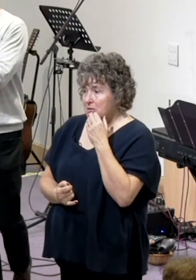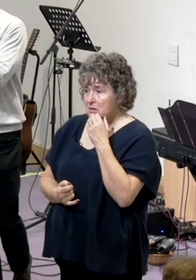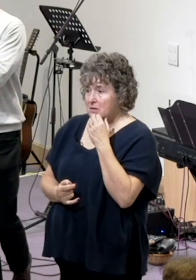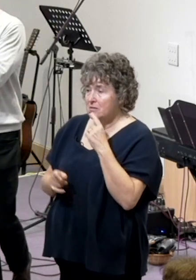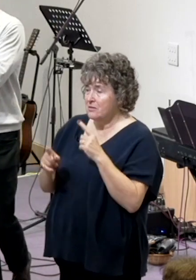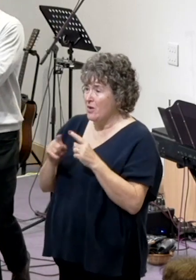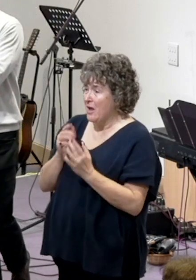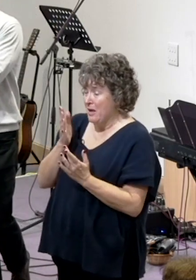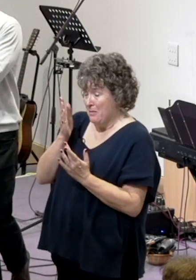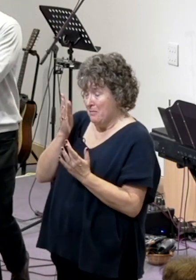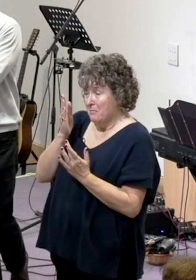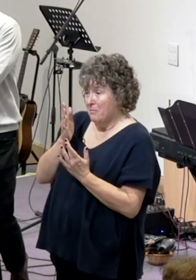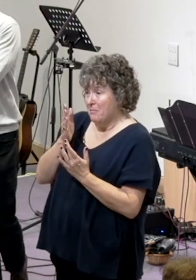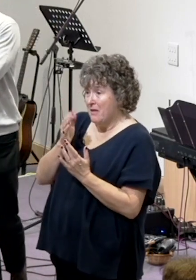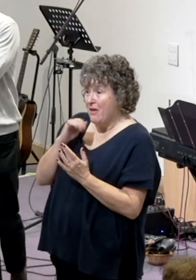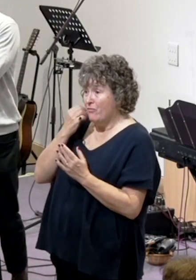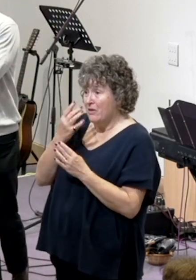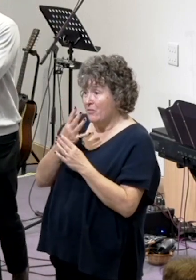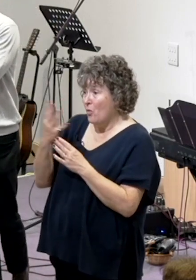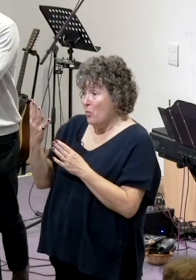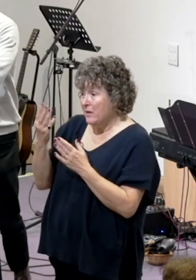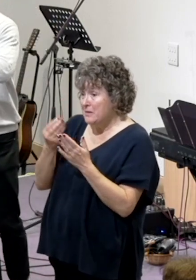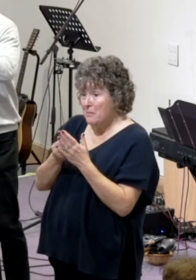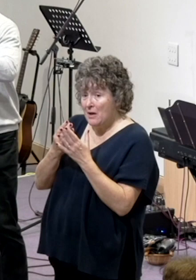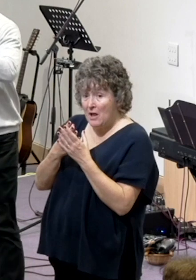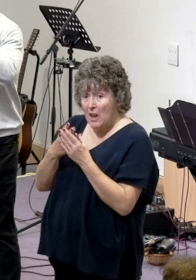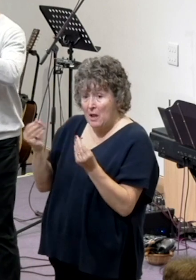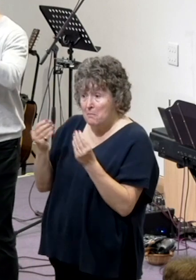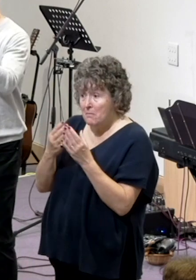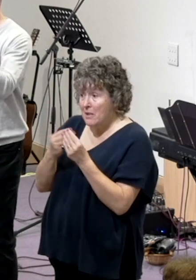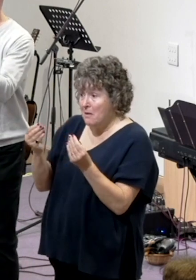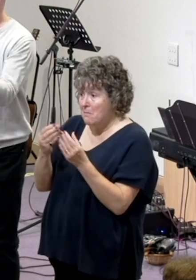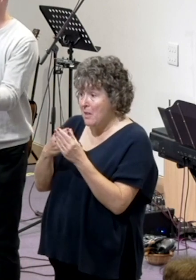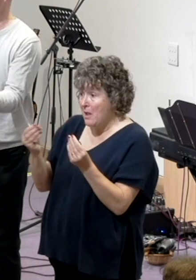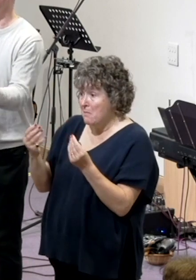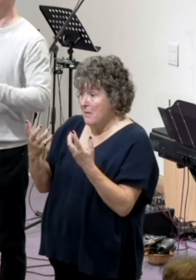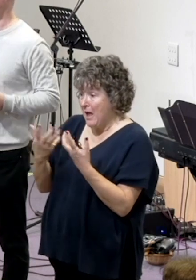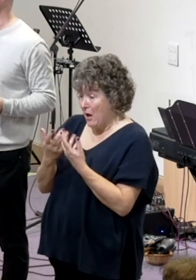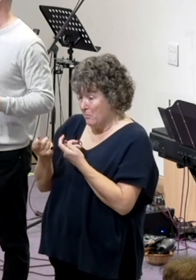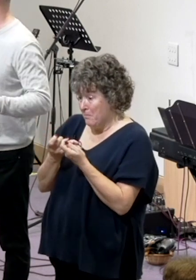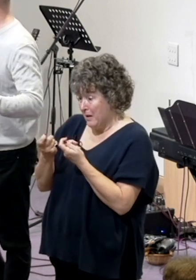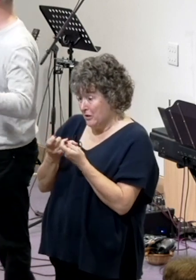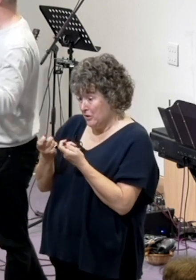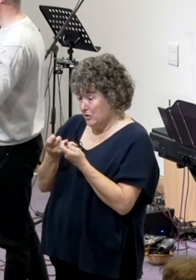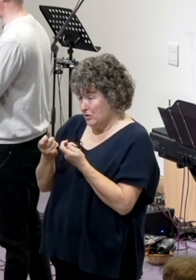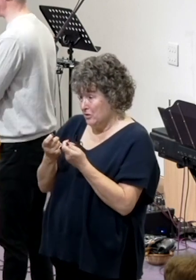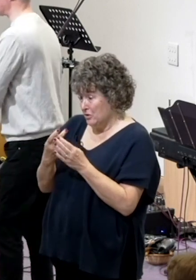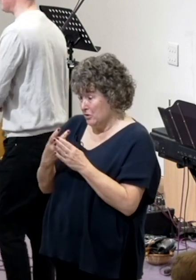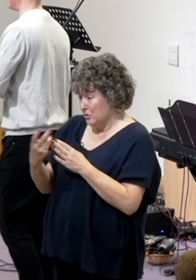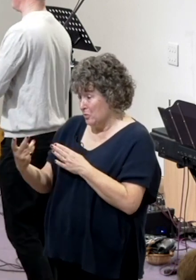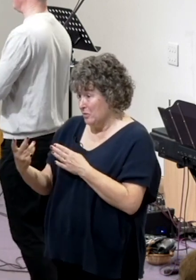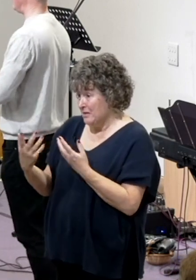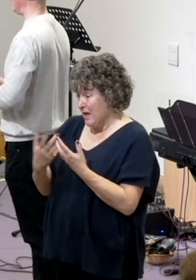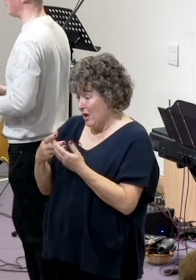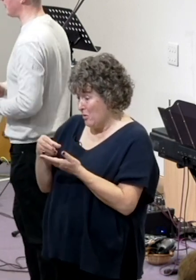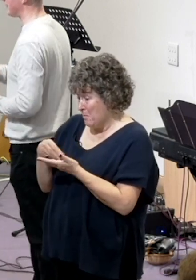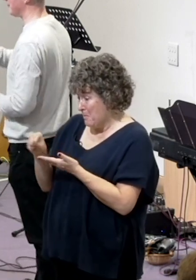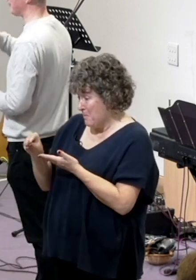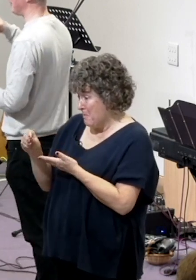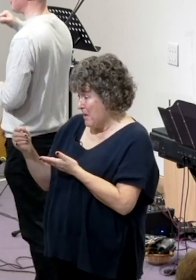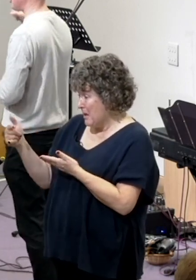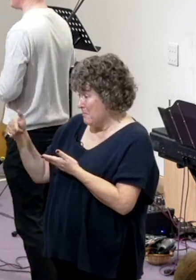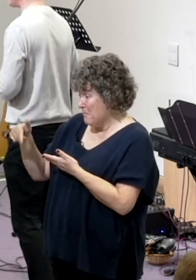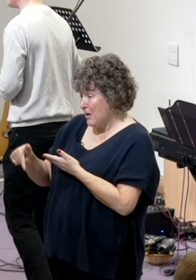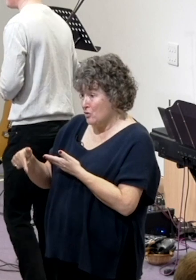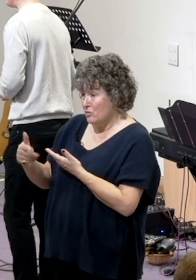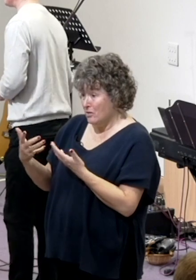month and they'd run out of money. And they didn't know, well, how am I going to buy food? How am I going to put petrol in the car? How will I give